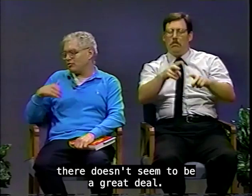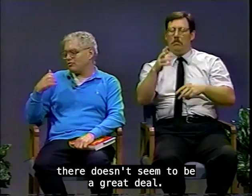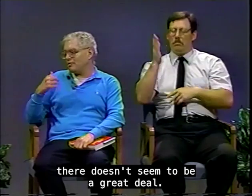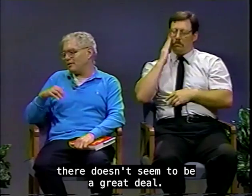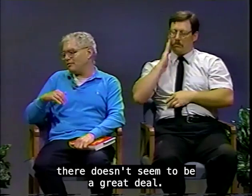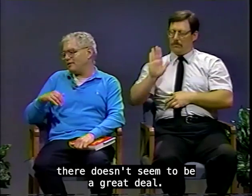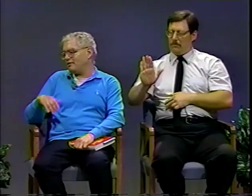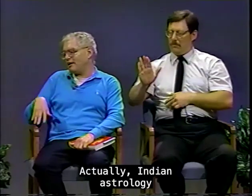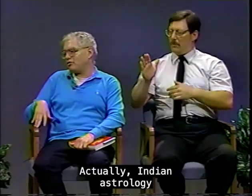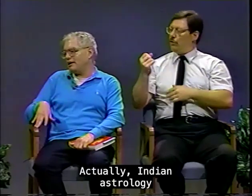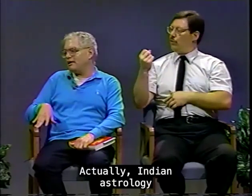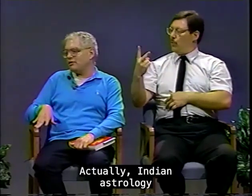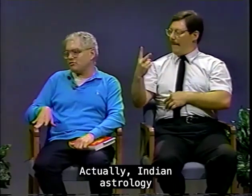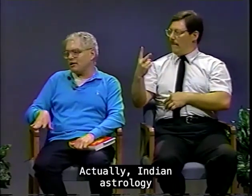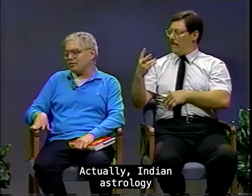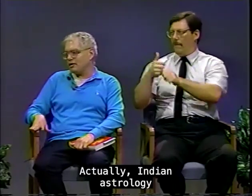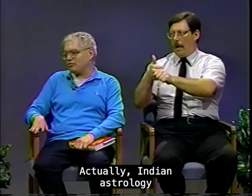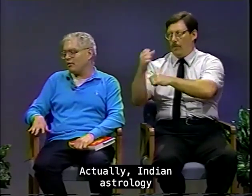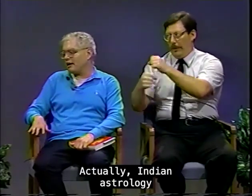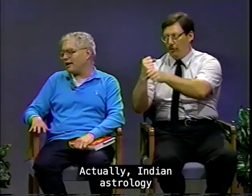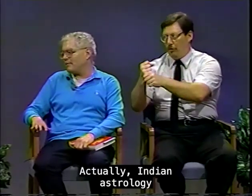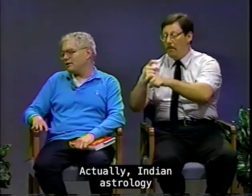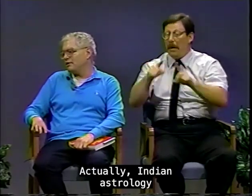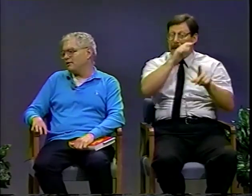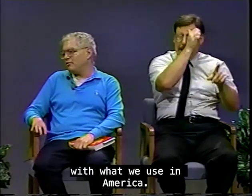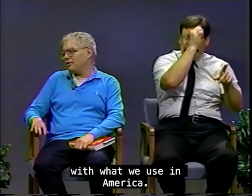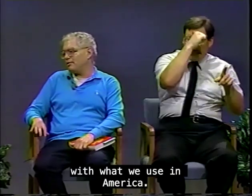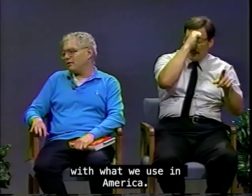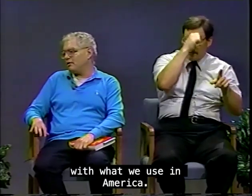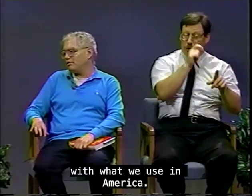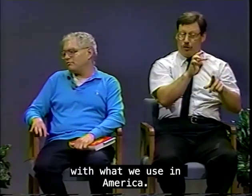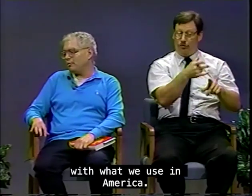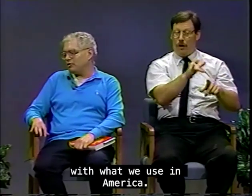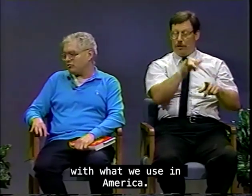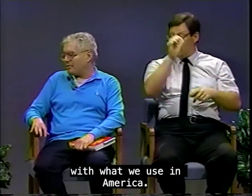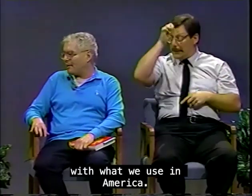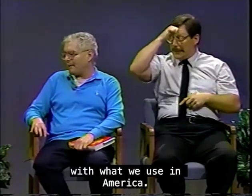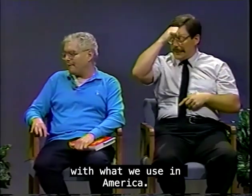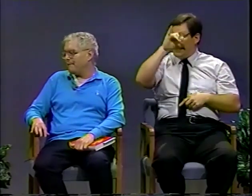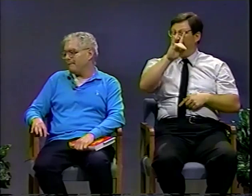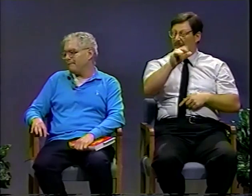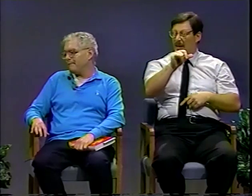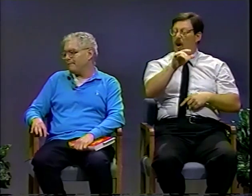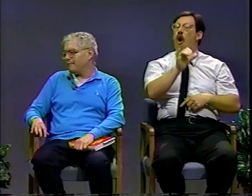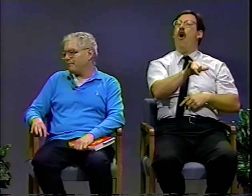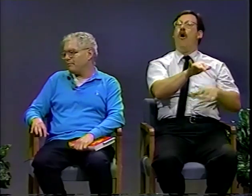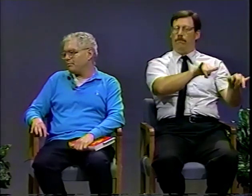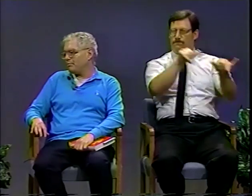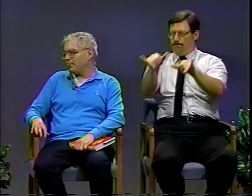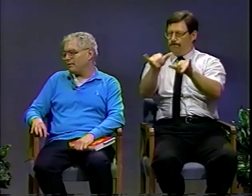signs, there doesn't seem to be a great deal. Actually, Indian astrology has more in common with what we use in America.